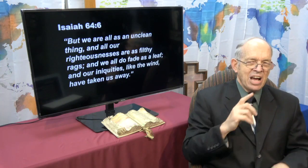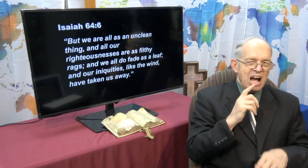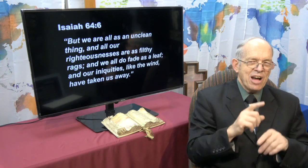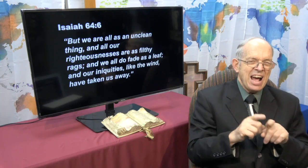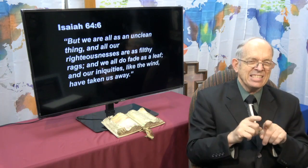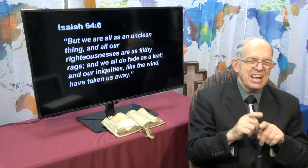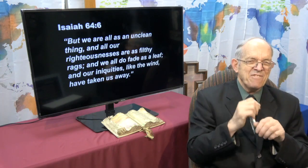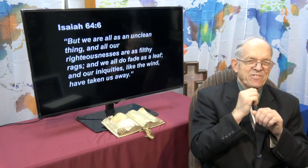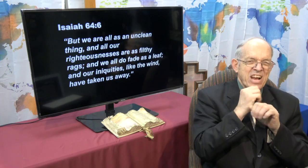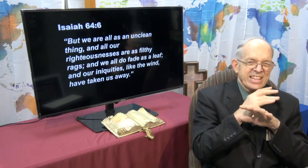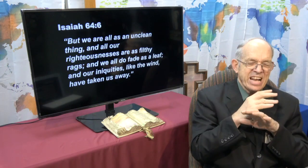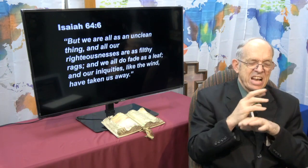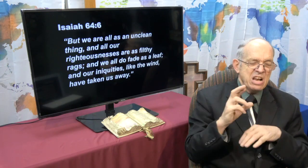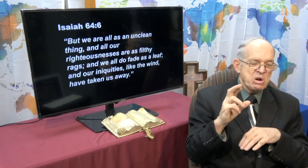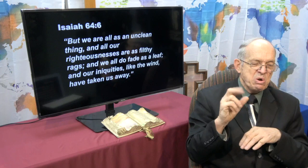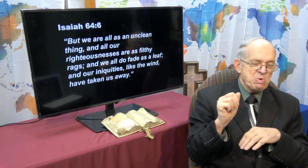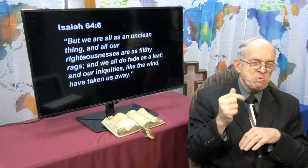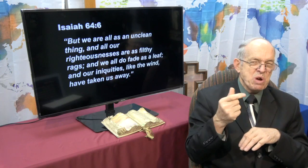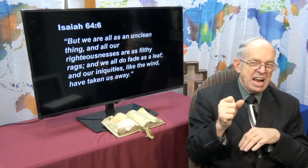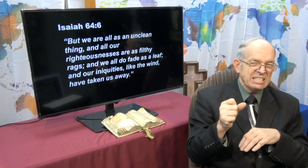our activity, way.